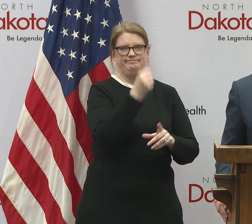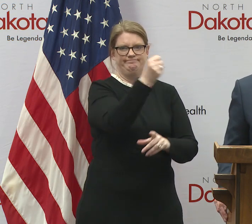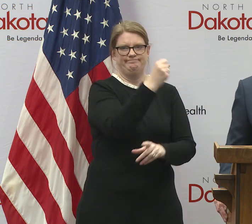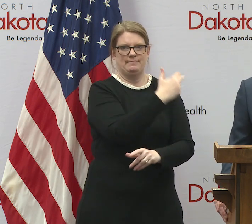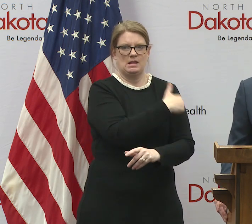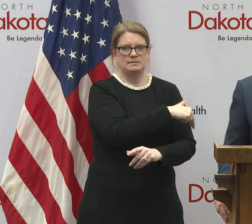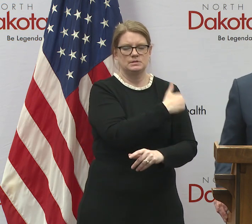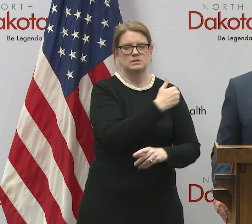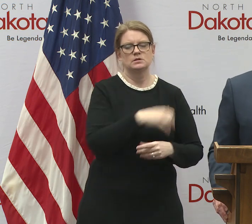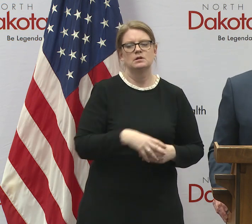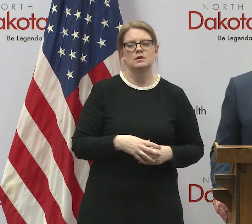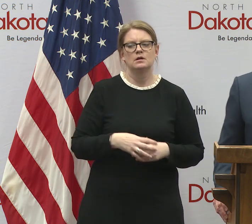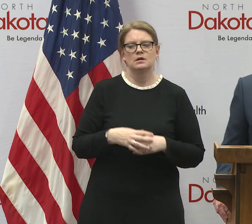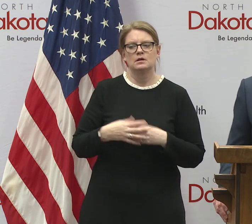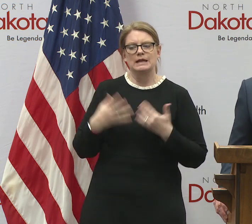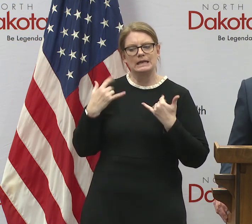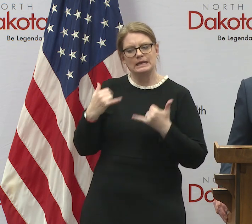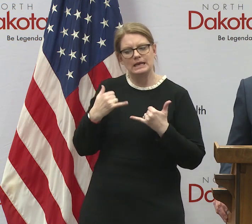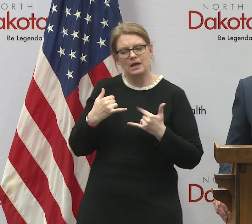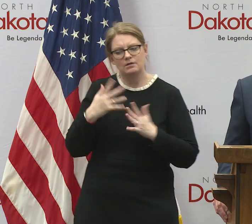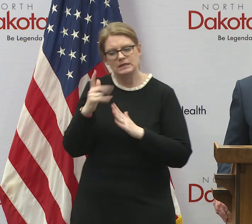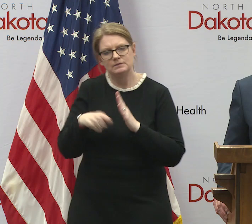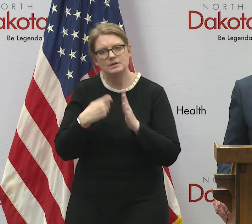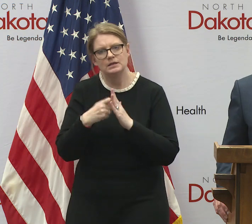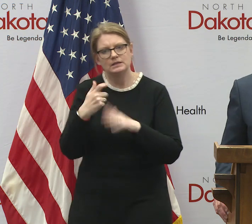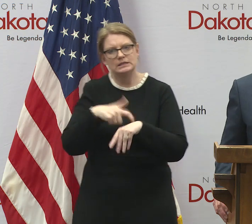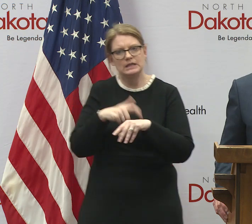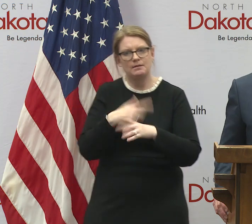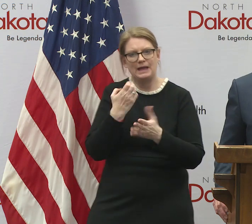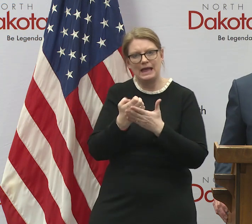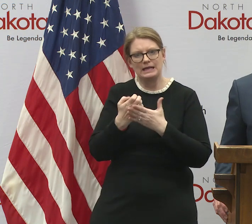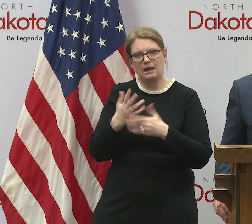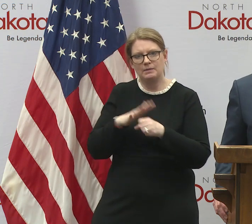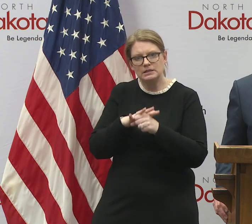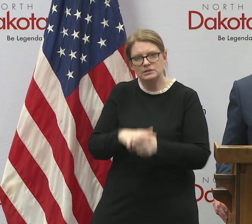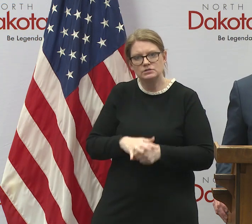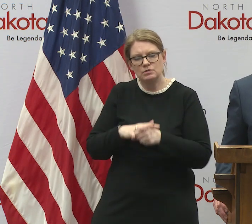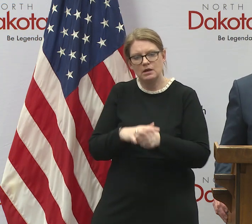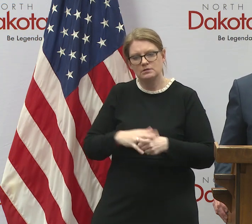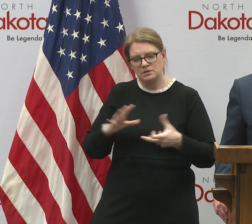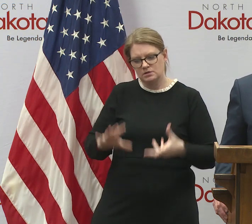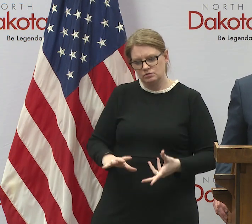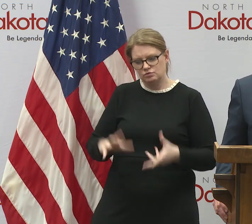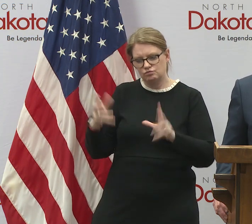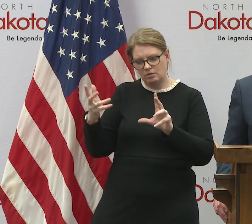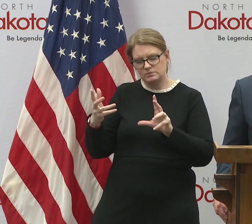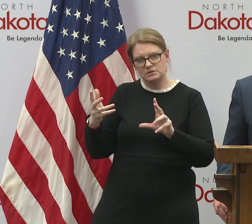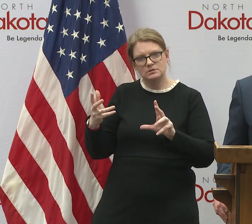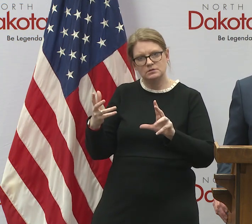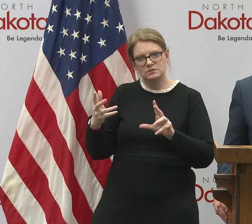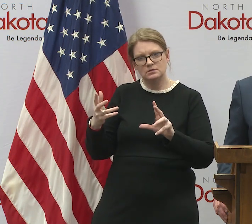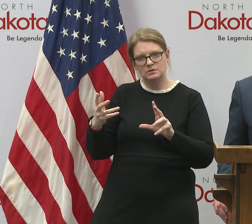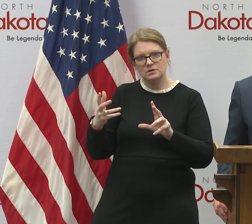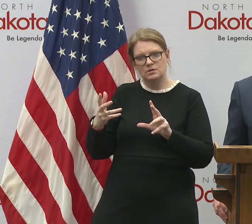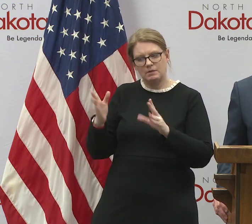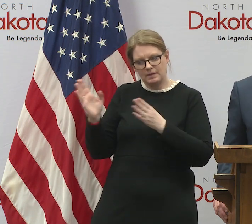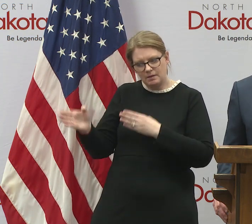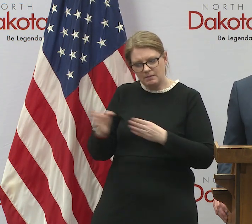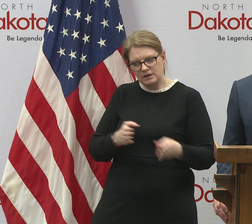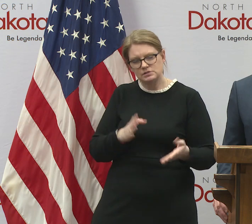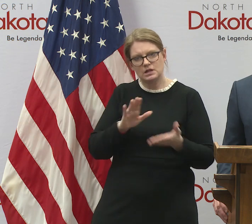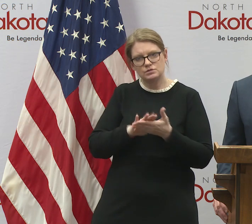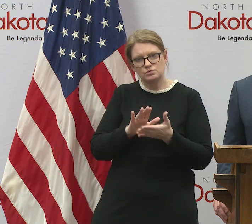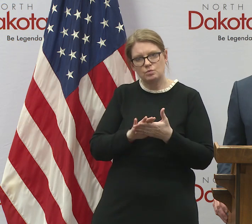also know that during this period of time where we're having economic distress, disruption with our regular patterns on schools and